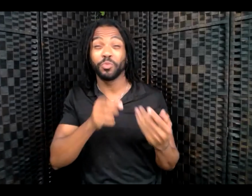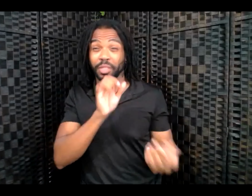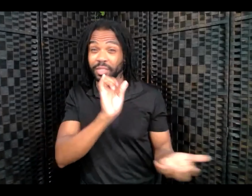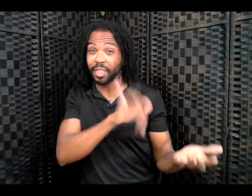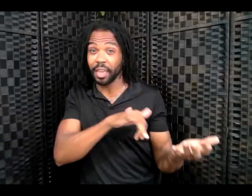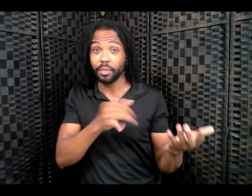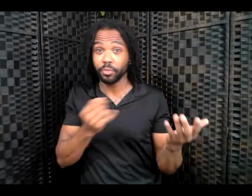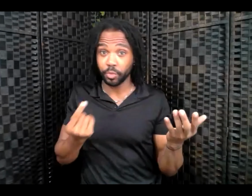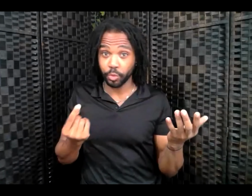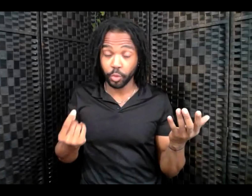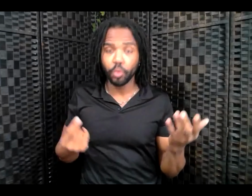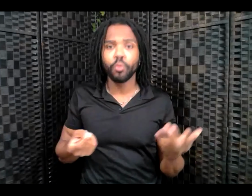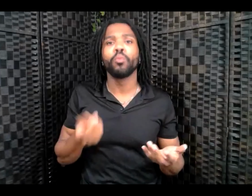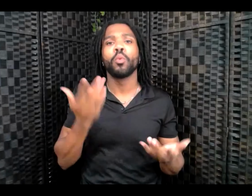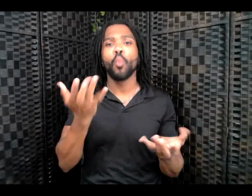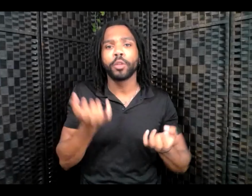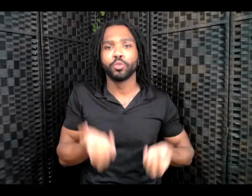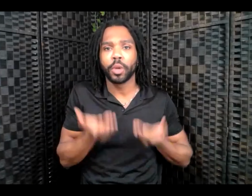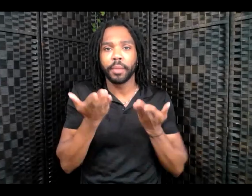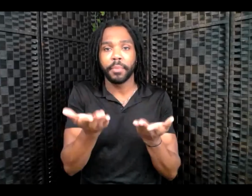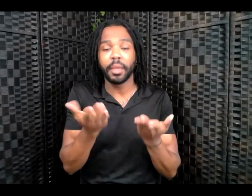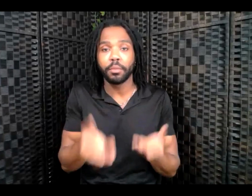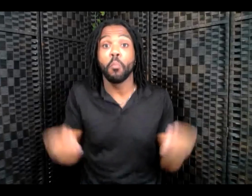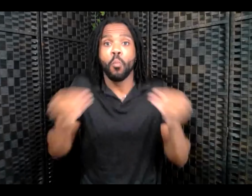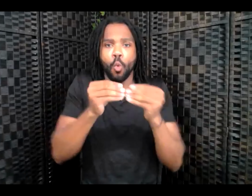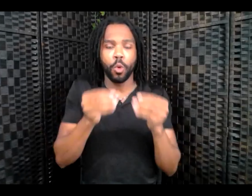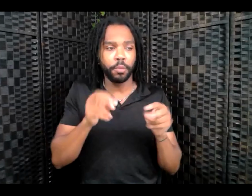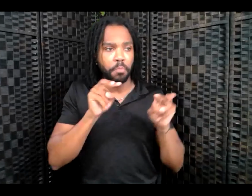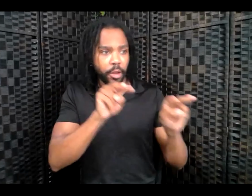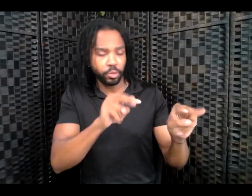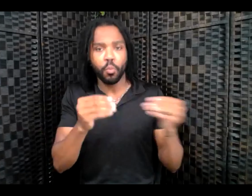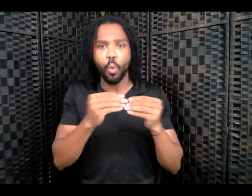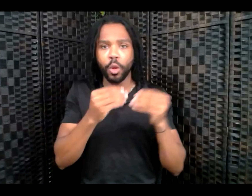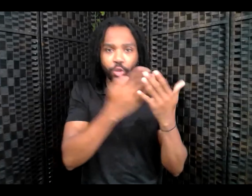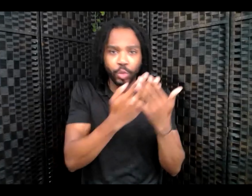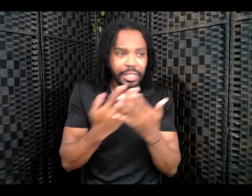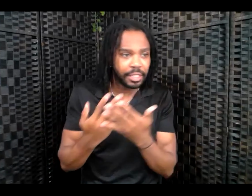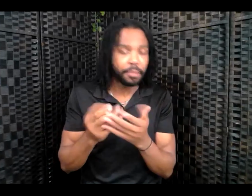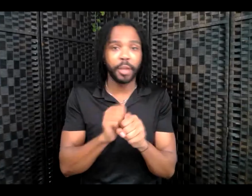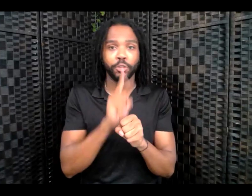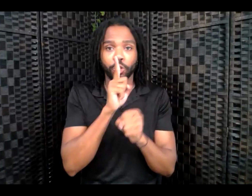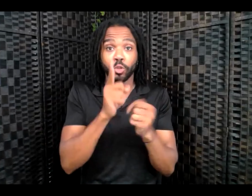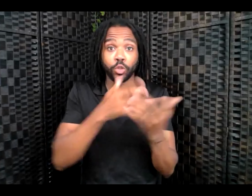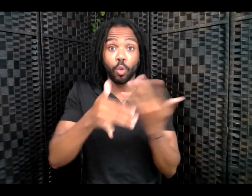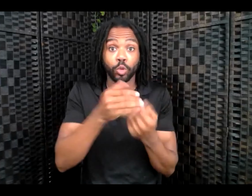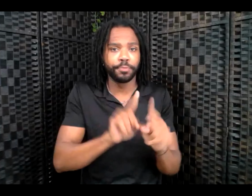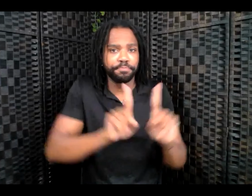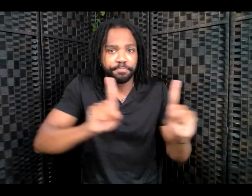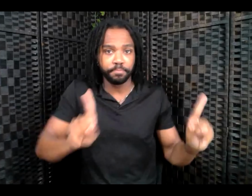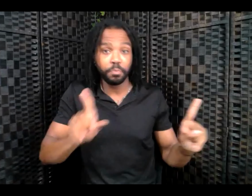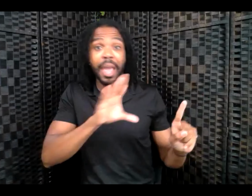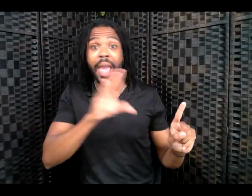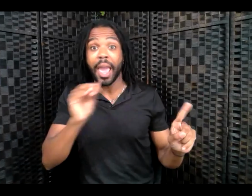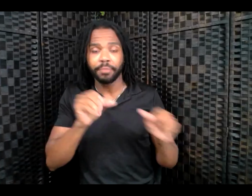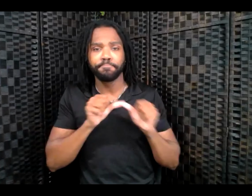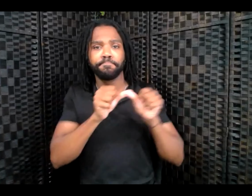we recommend increased screening and monitoring, as well as social distancing and frequent cleaning and disinfection,